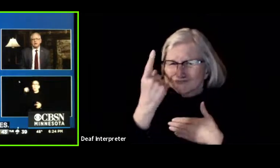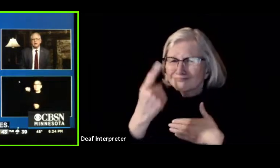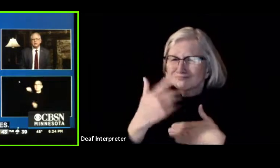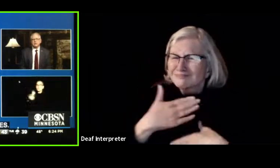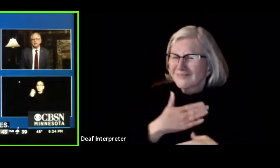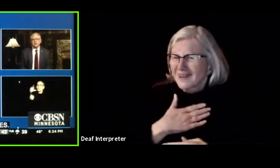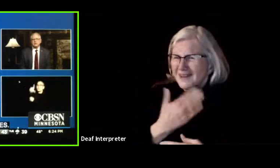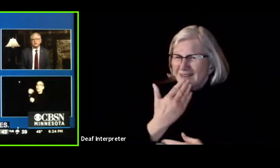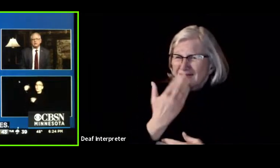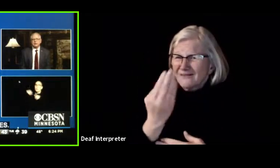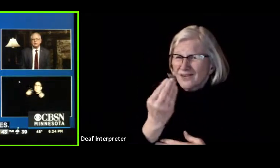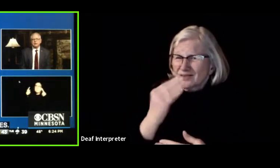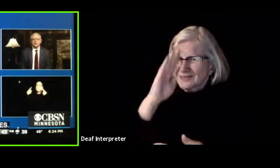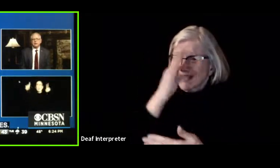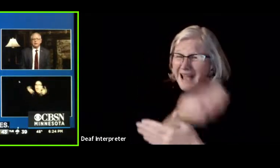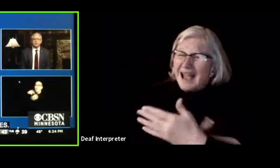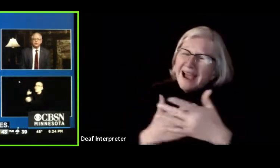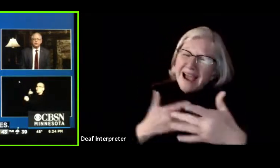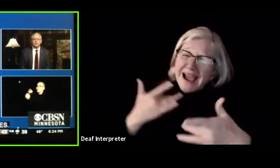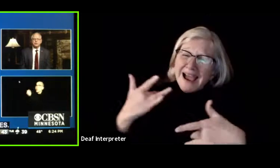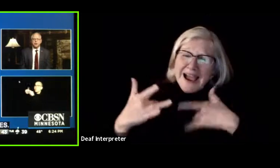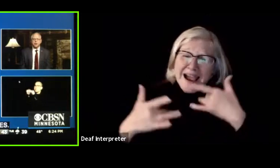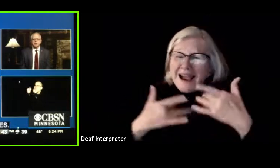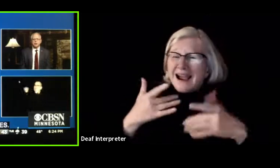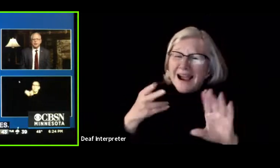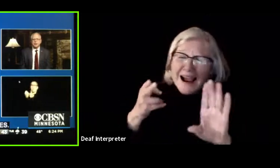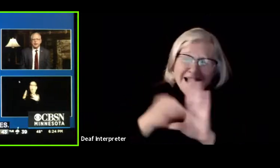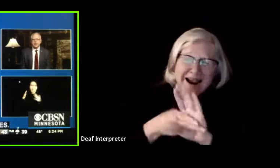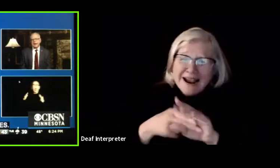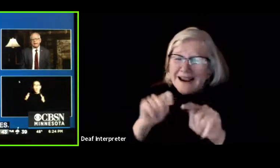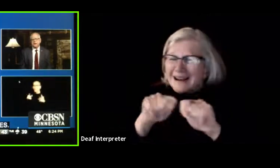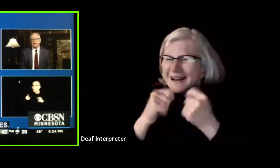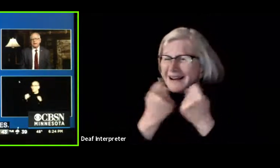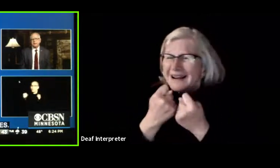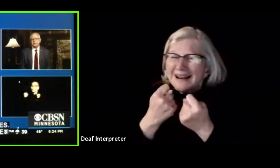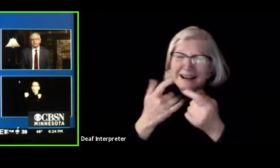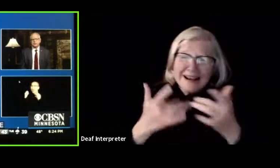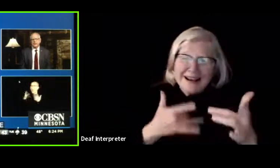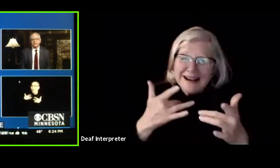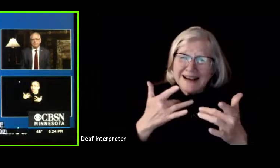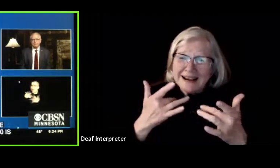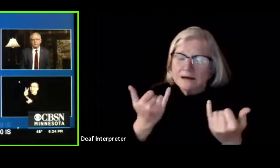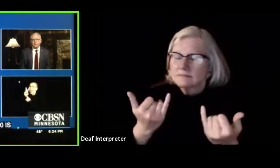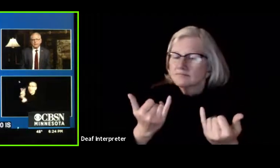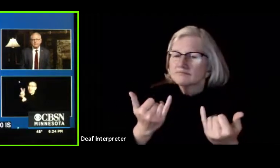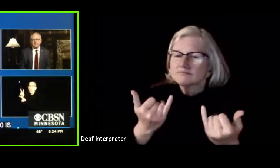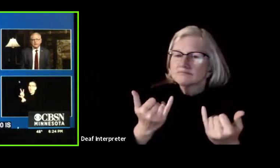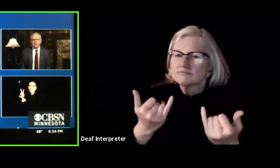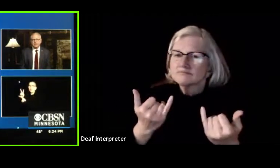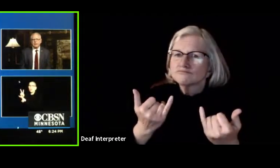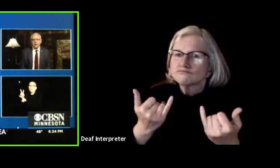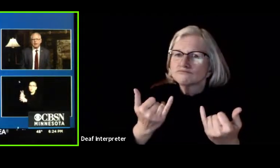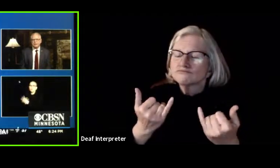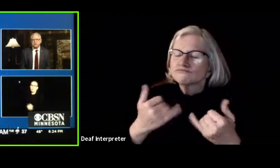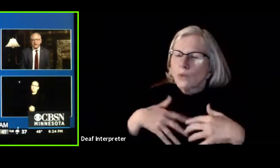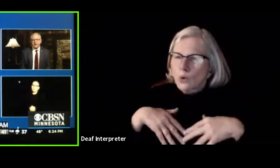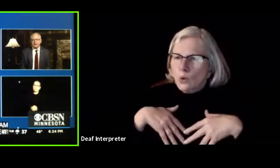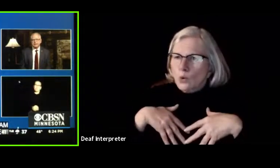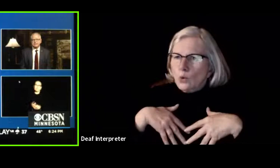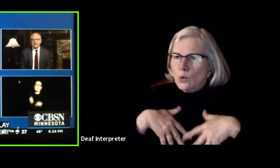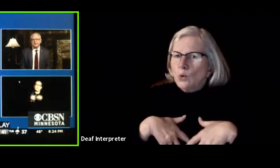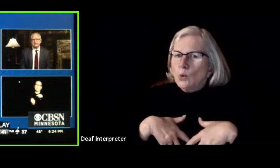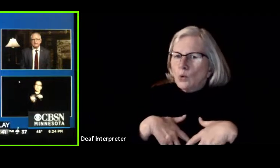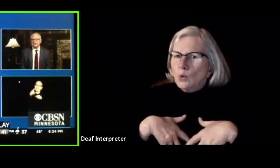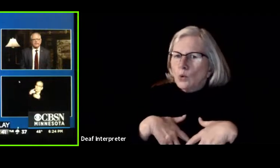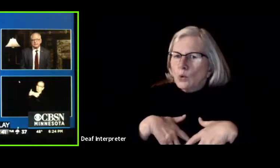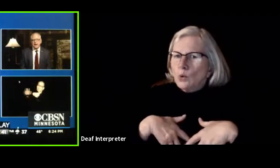on a team with some others to be able to play here during the winter sports. And now he's not going to be able to do that for a few weeks. So I understand it's